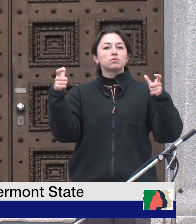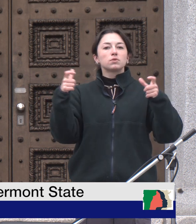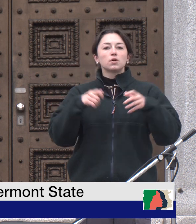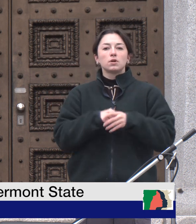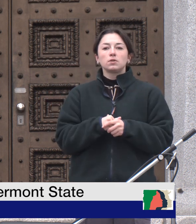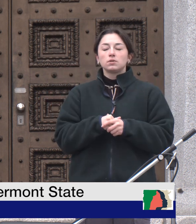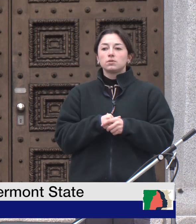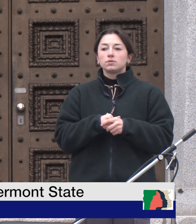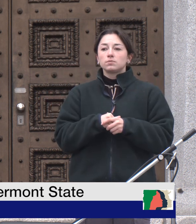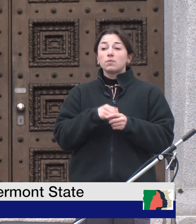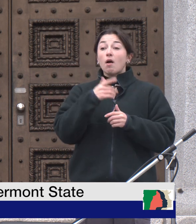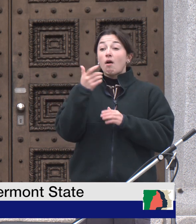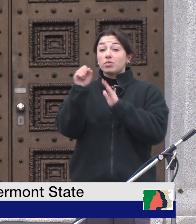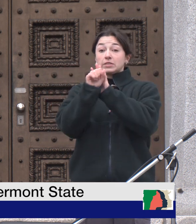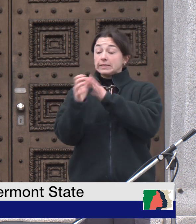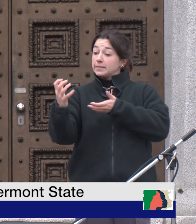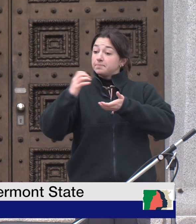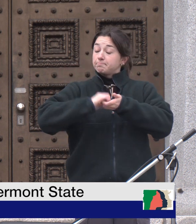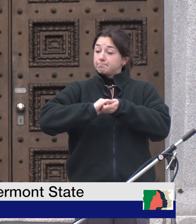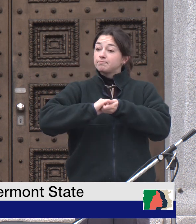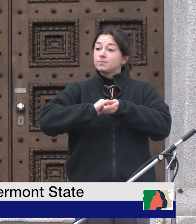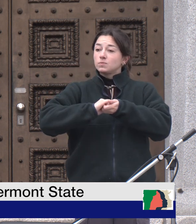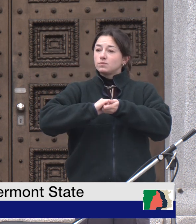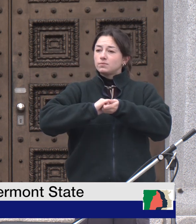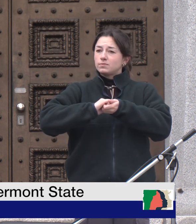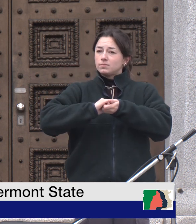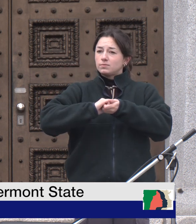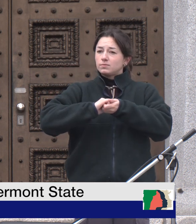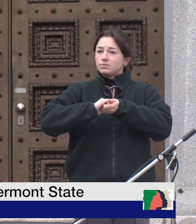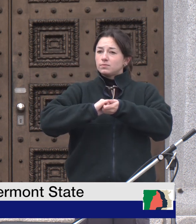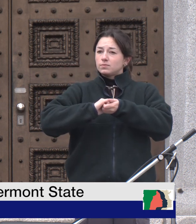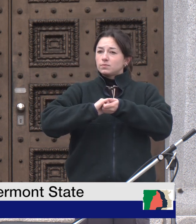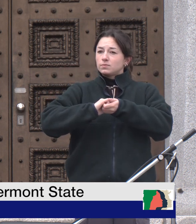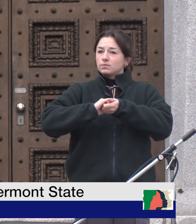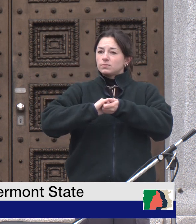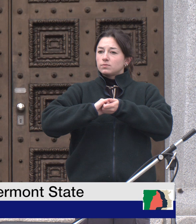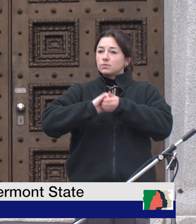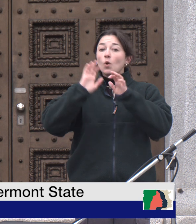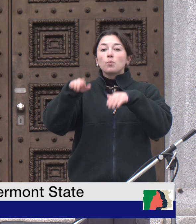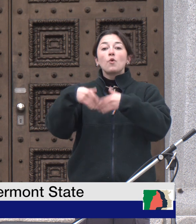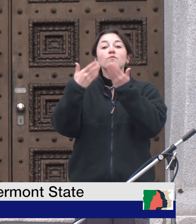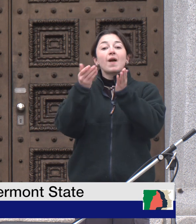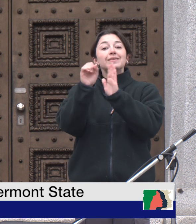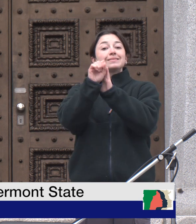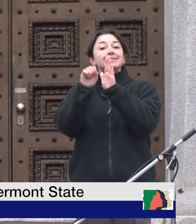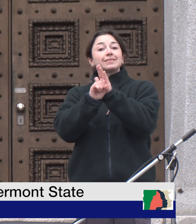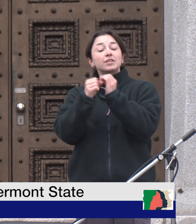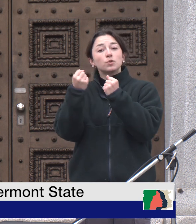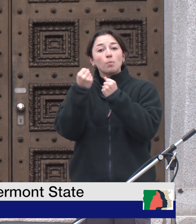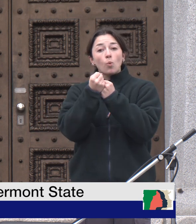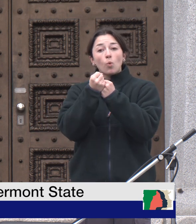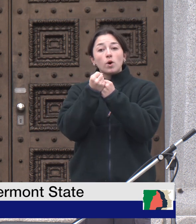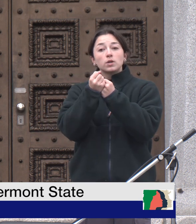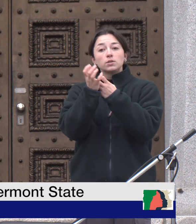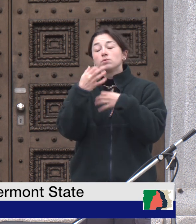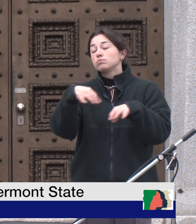Joining with other states and providing strong state support for public media are critical